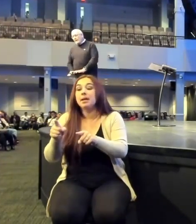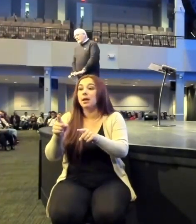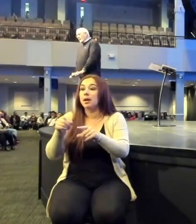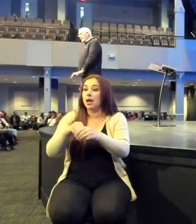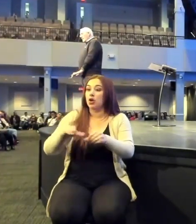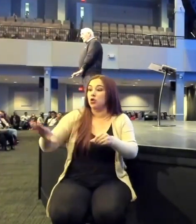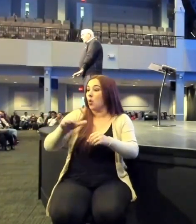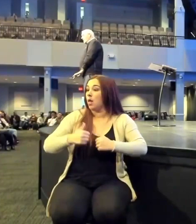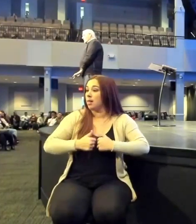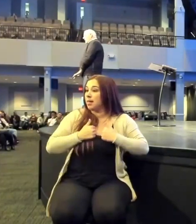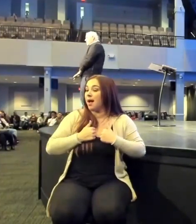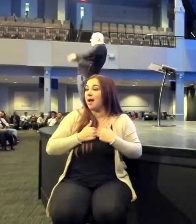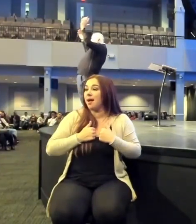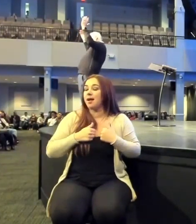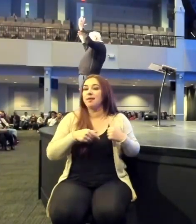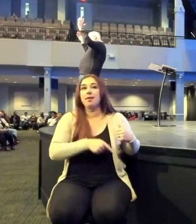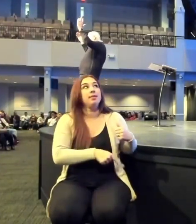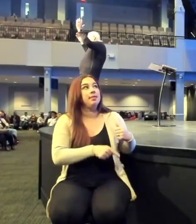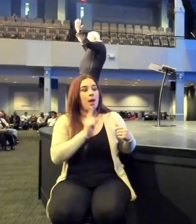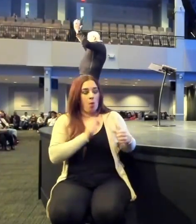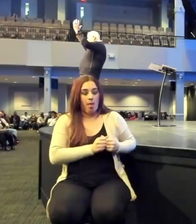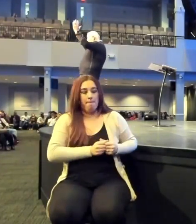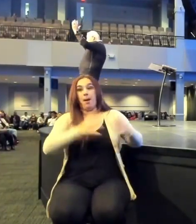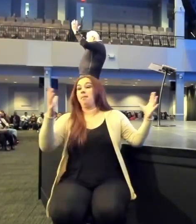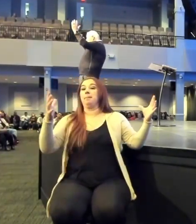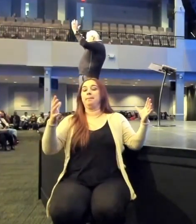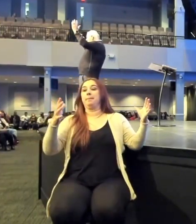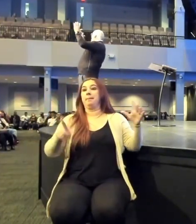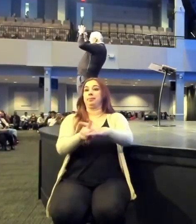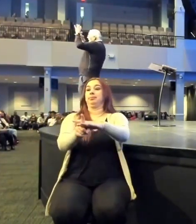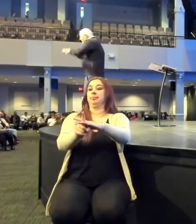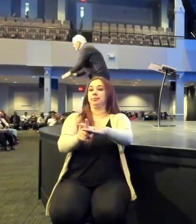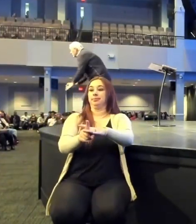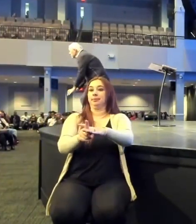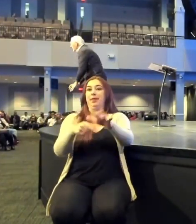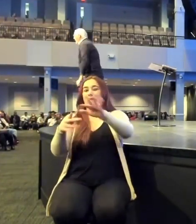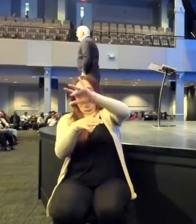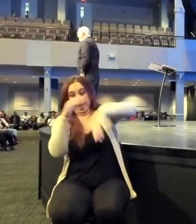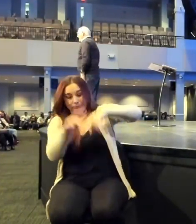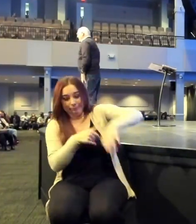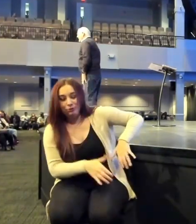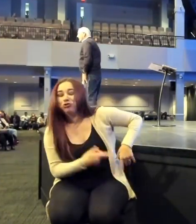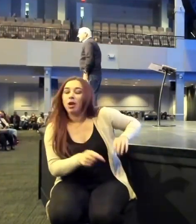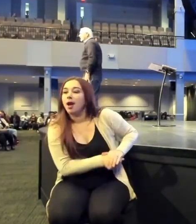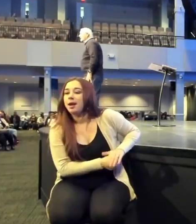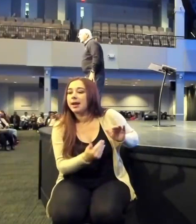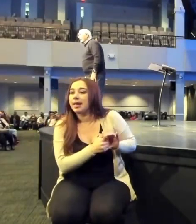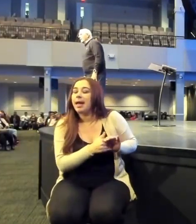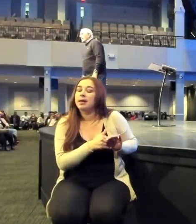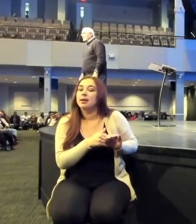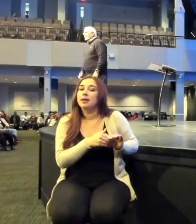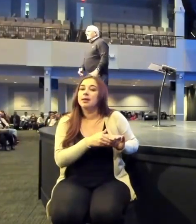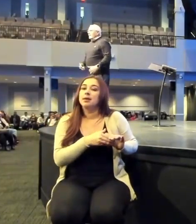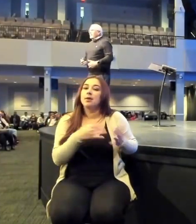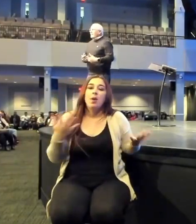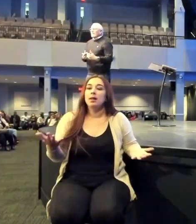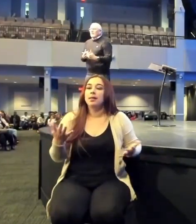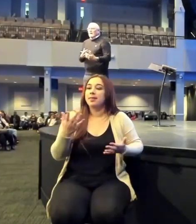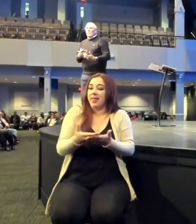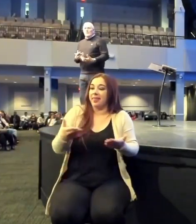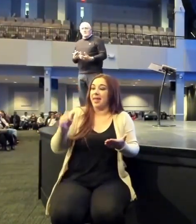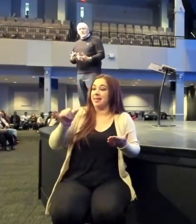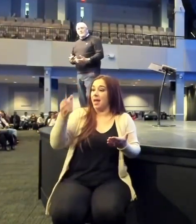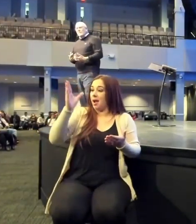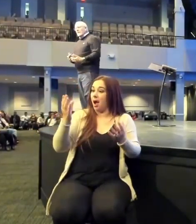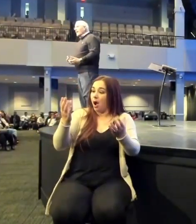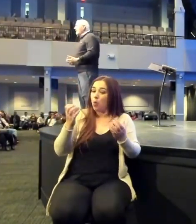in your life, that beach ball pops up, okay? Oh, I got to get it back down again, okay? Well, the thing that